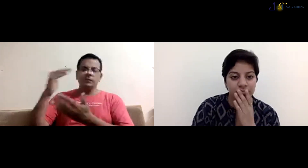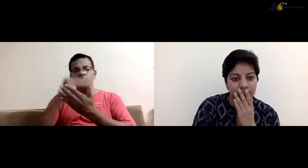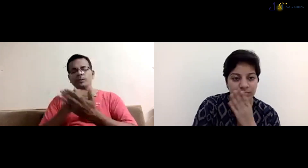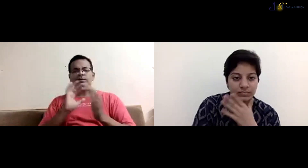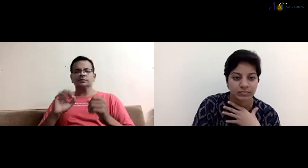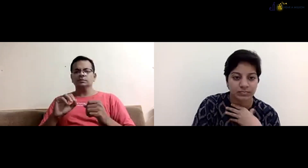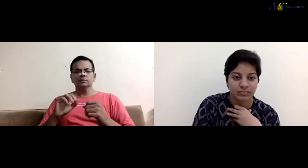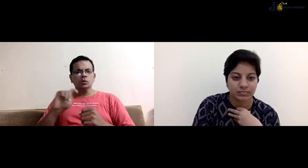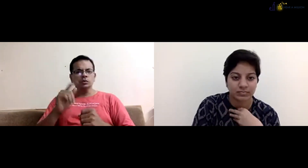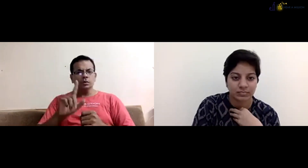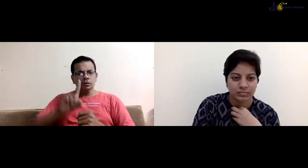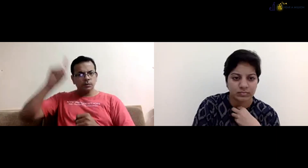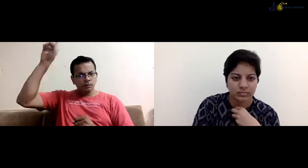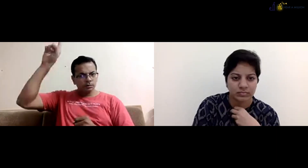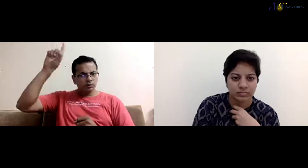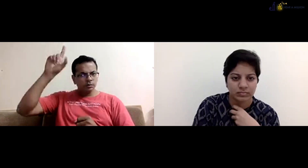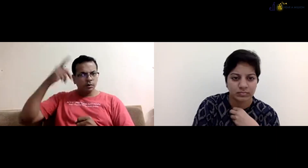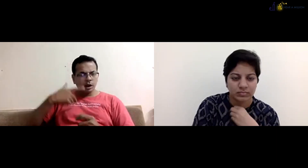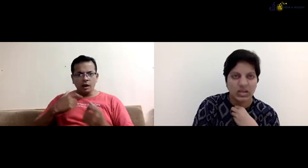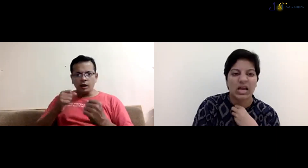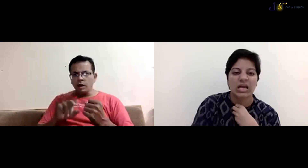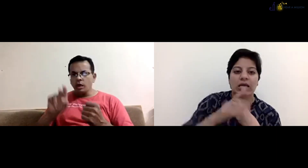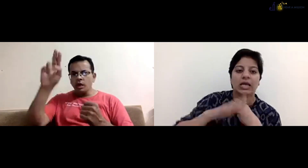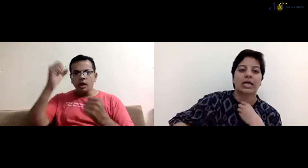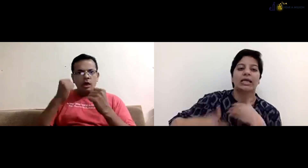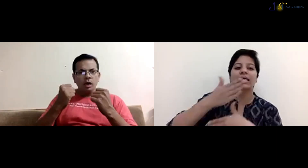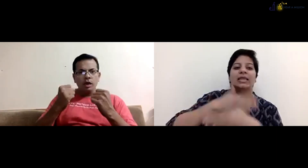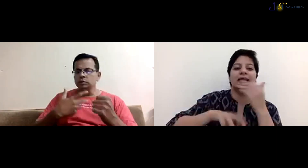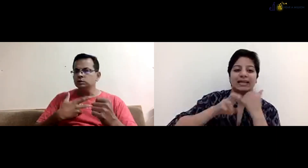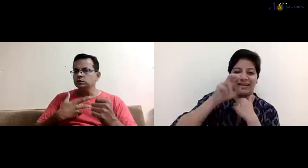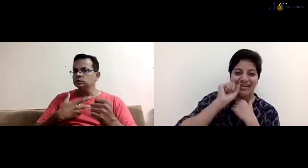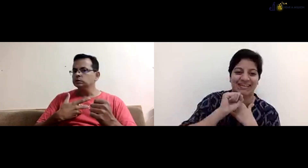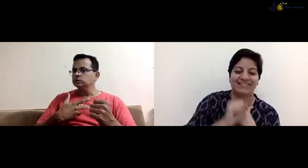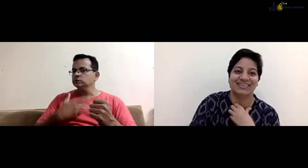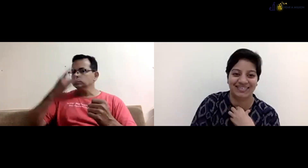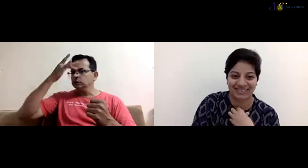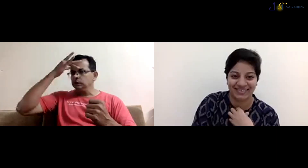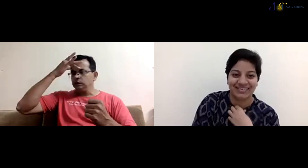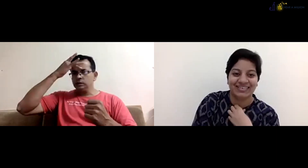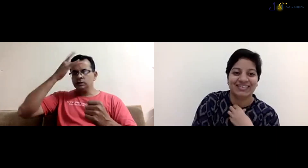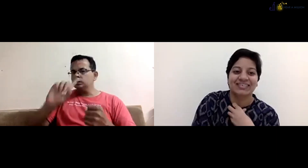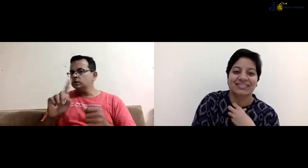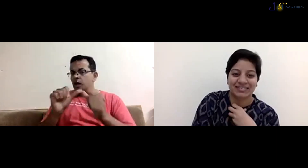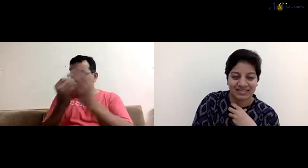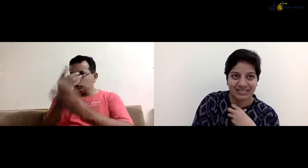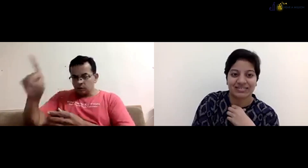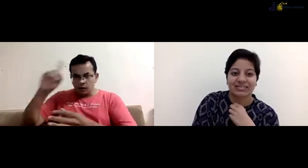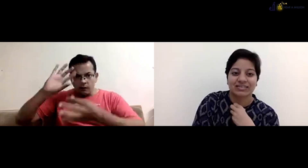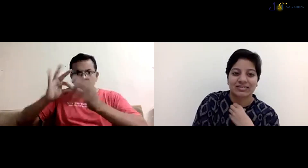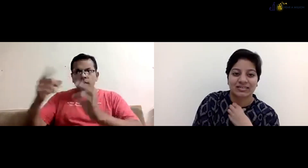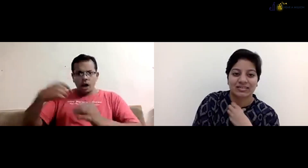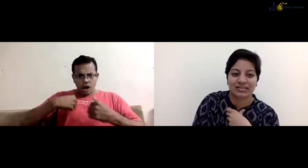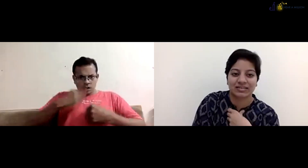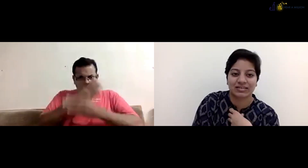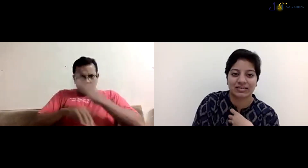sickness. So we can call to the, we can. So I went to the program. I went to the program. And the toilet were